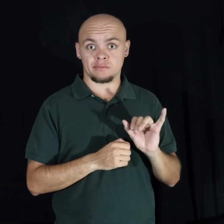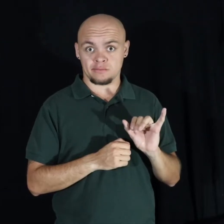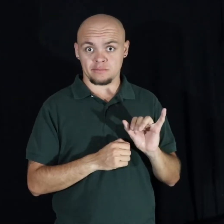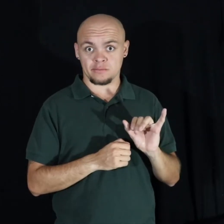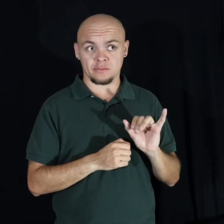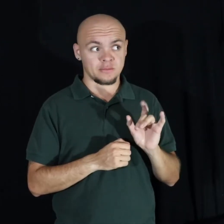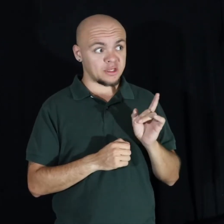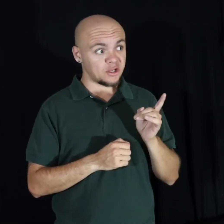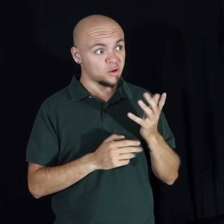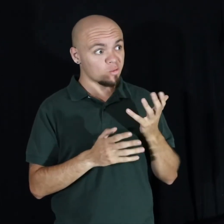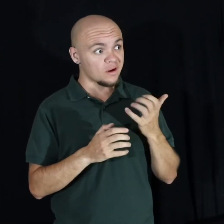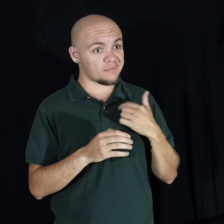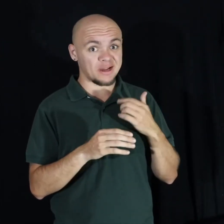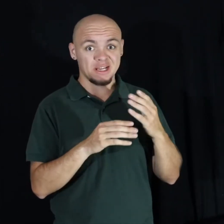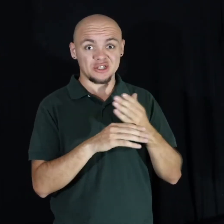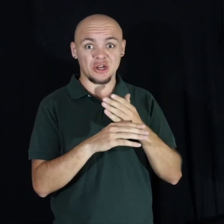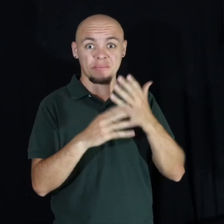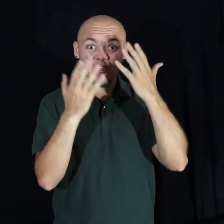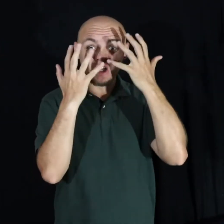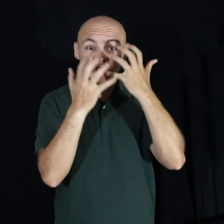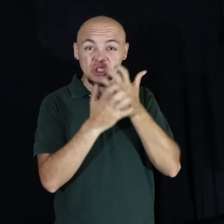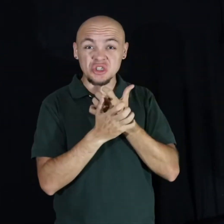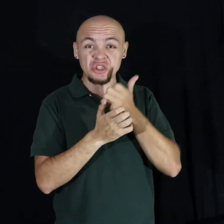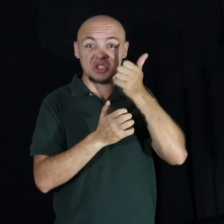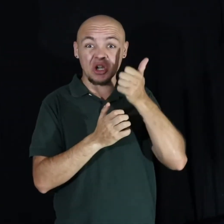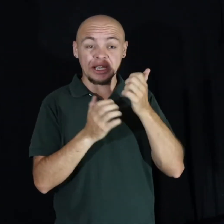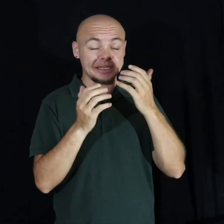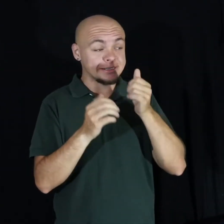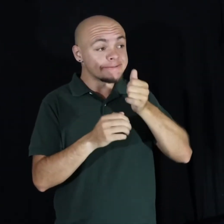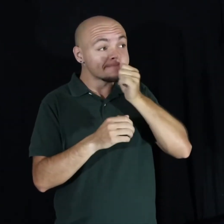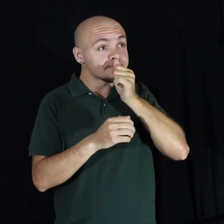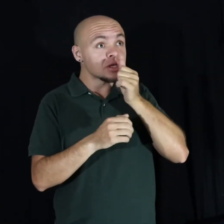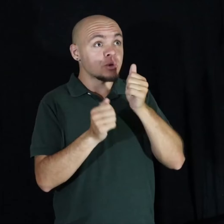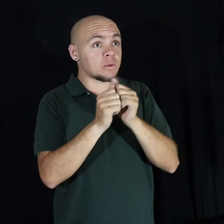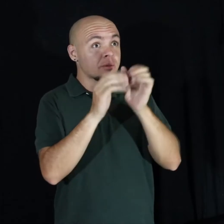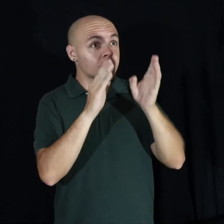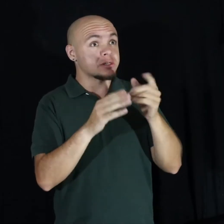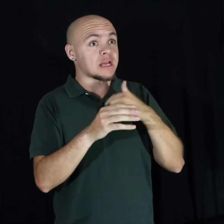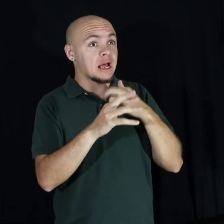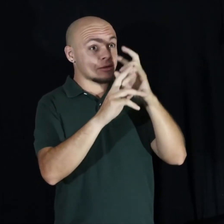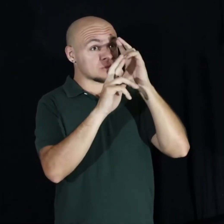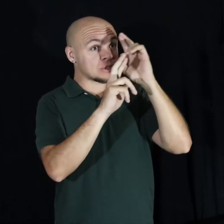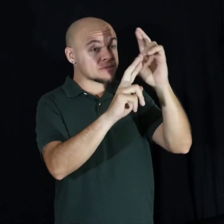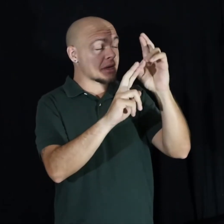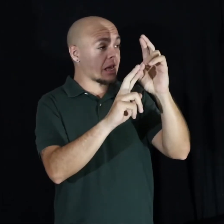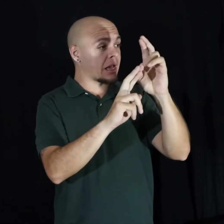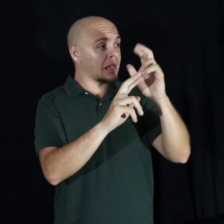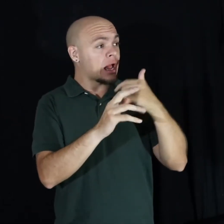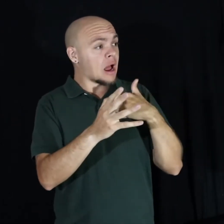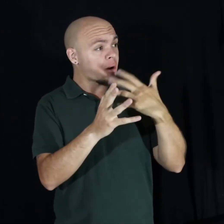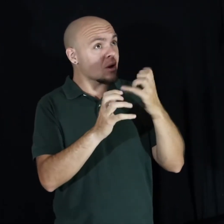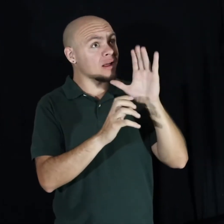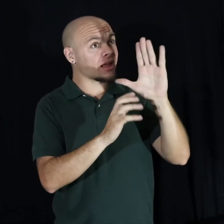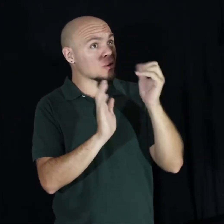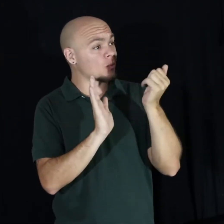You want me to share my darkest secret with someone that I respect and I want approval from? You got to be kidding